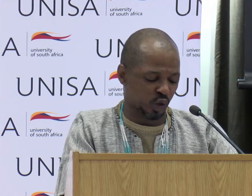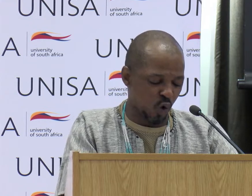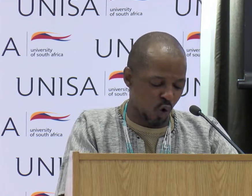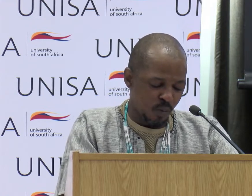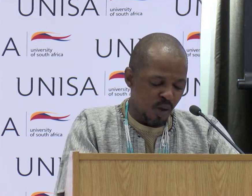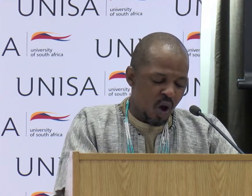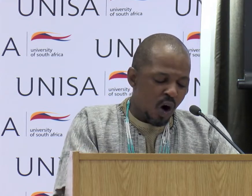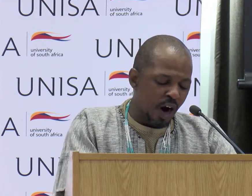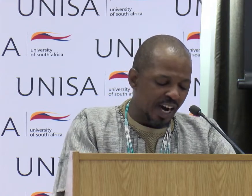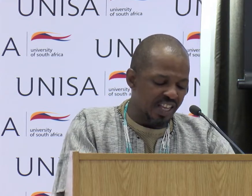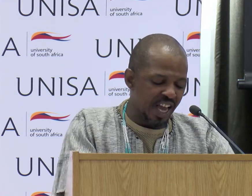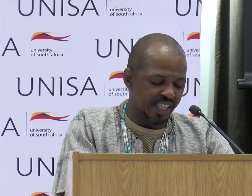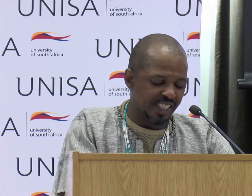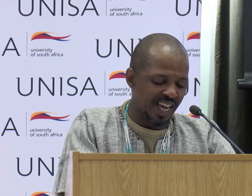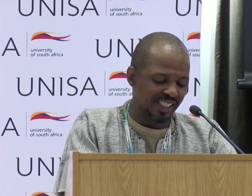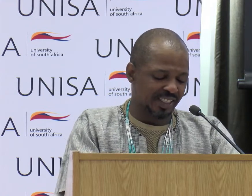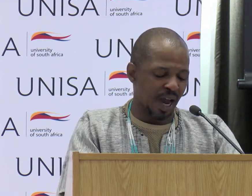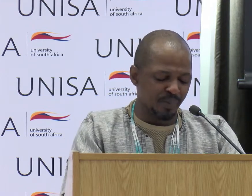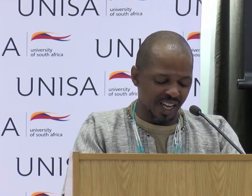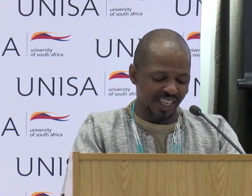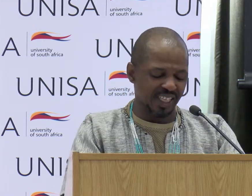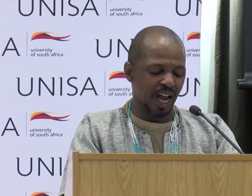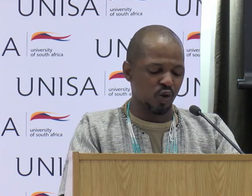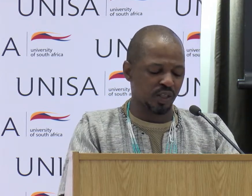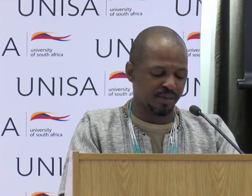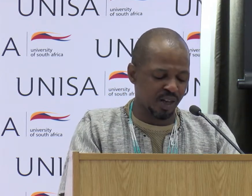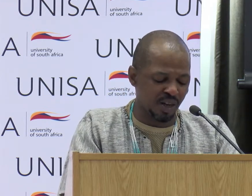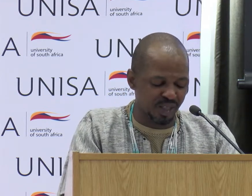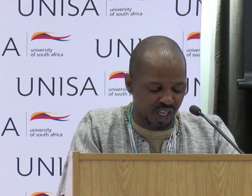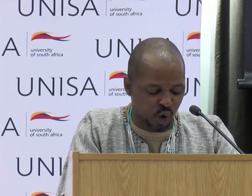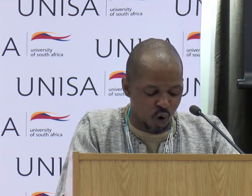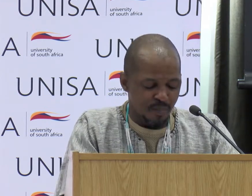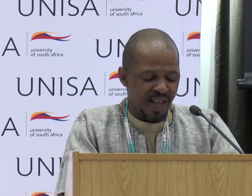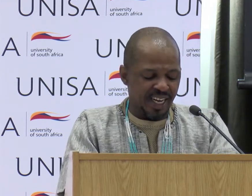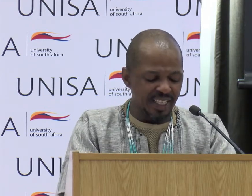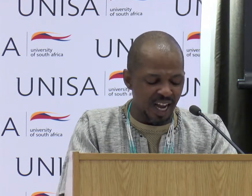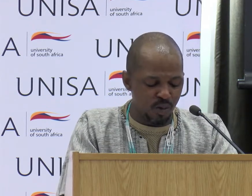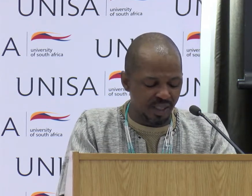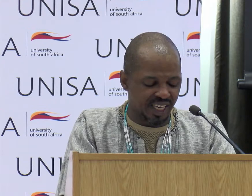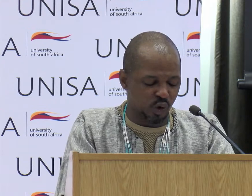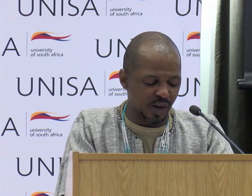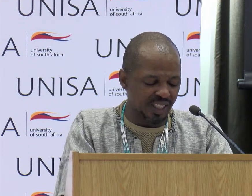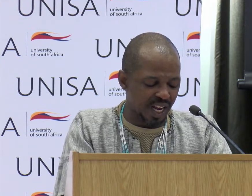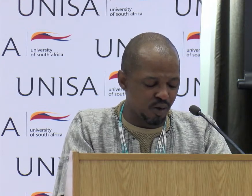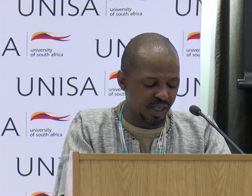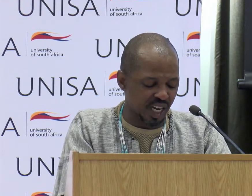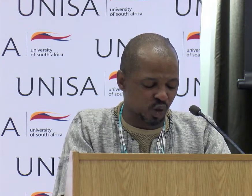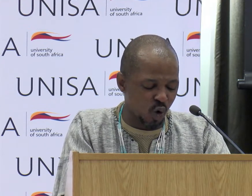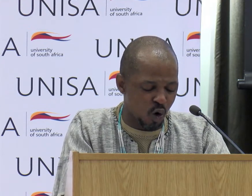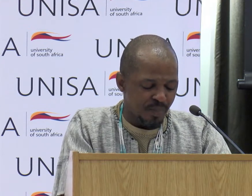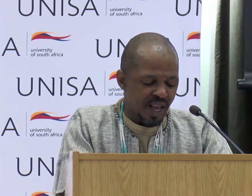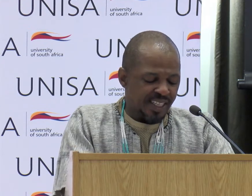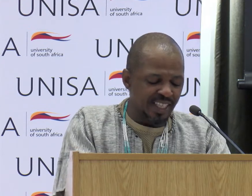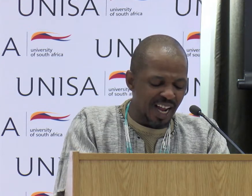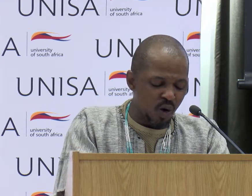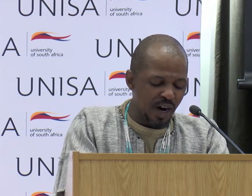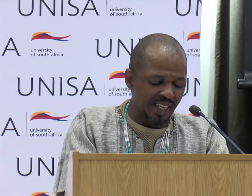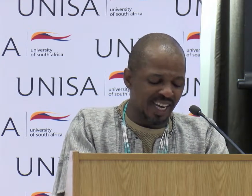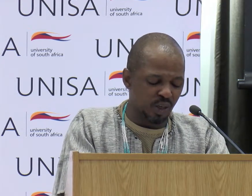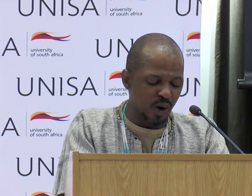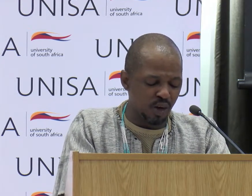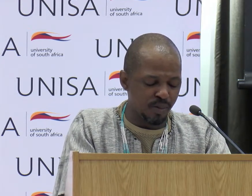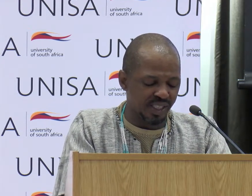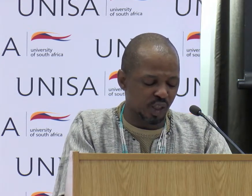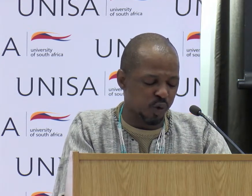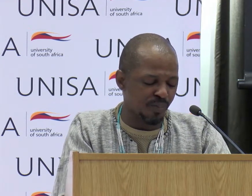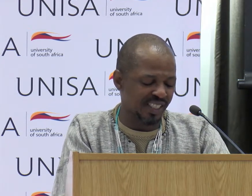yelwimi zethu okanye ke ndiyazicaphukela ngenxa yelwimi zethu ngenxa yelwimi zethu ngenxa yelwimi zethu ngenxa